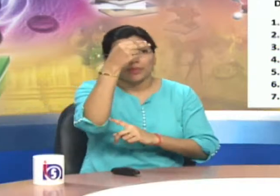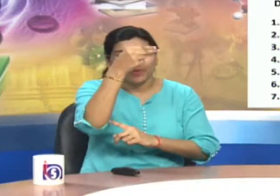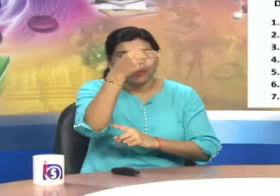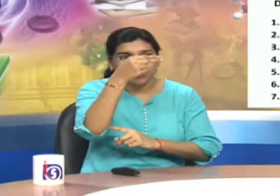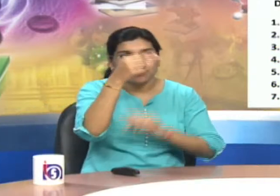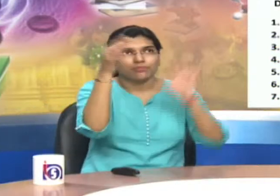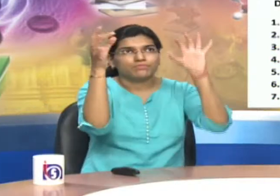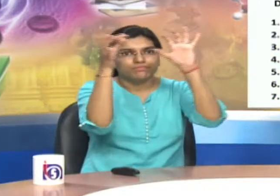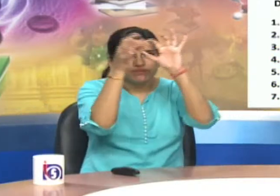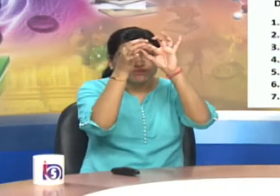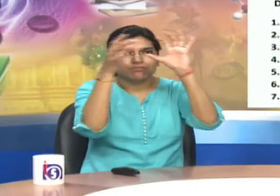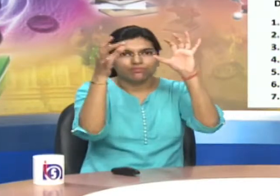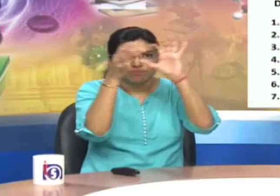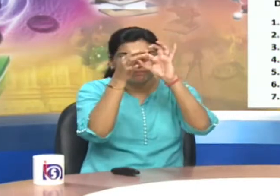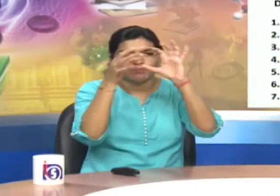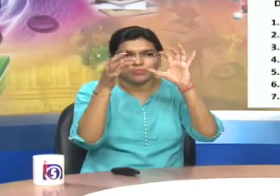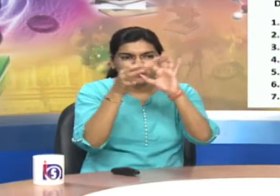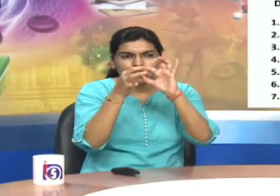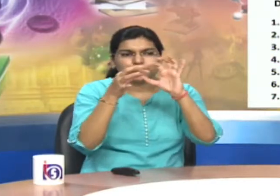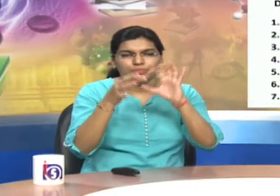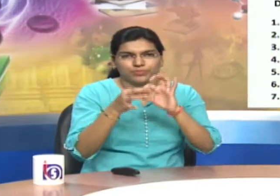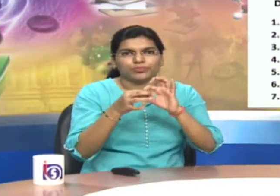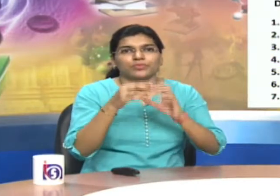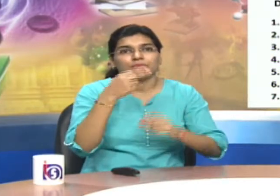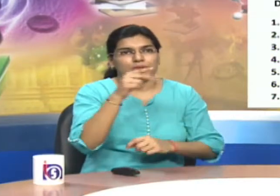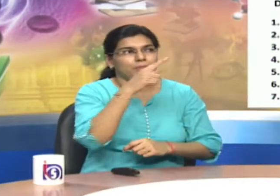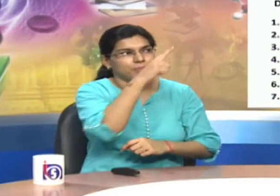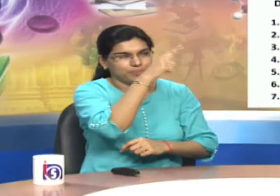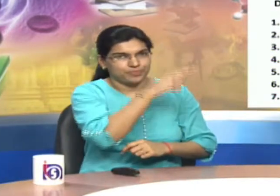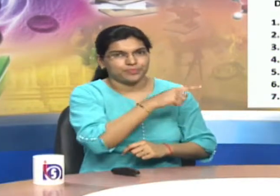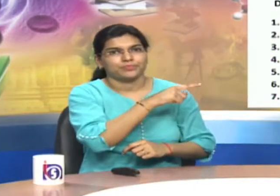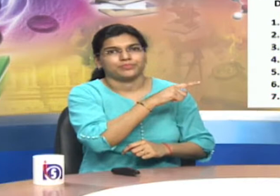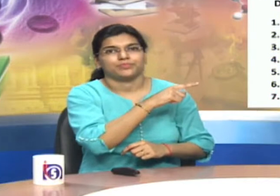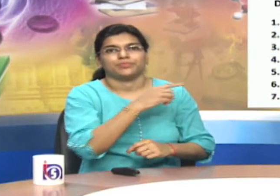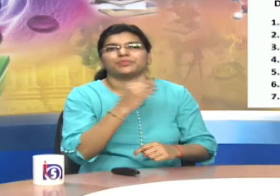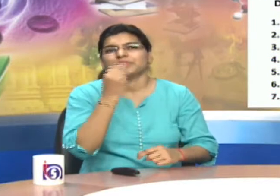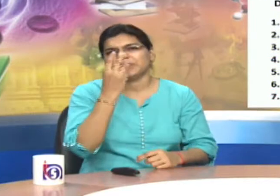in these such balloons. These are known as call outs.